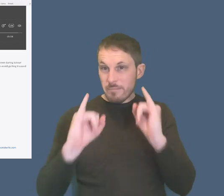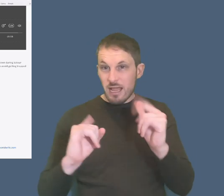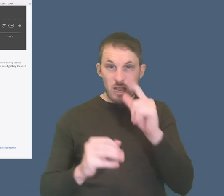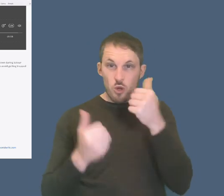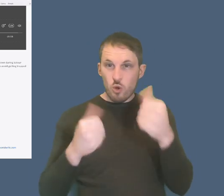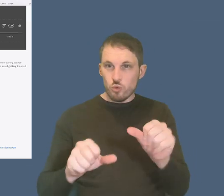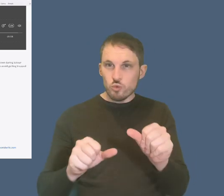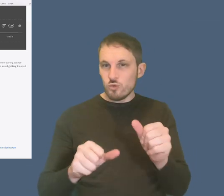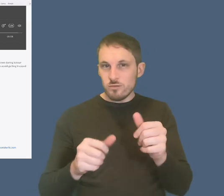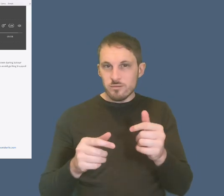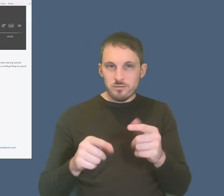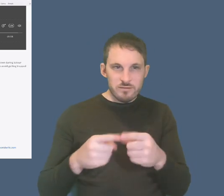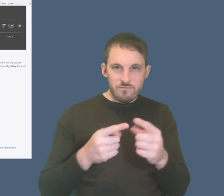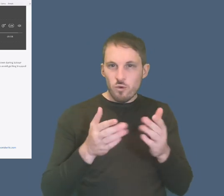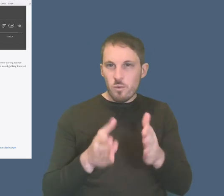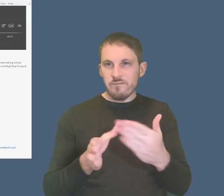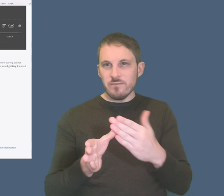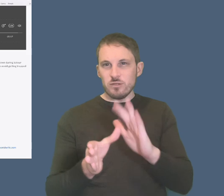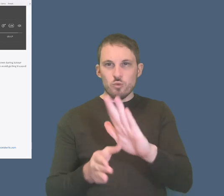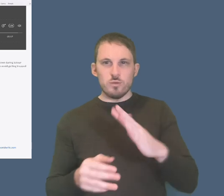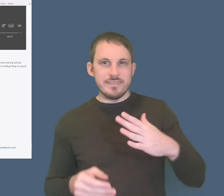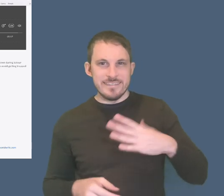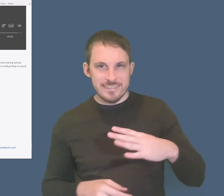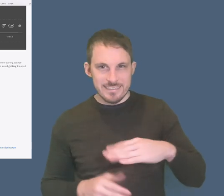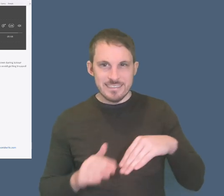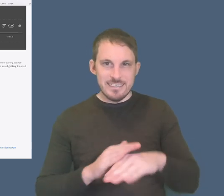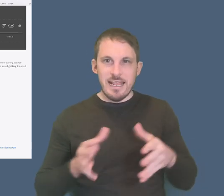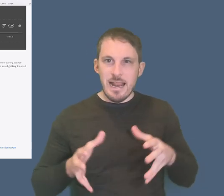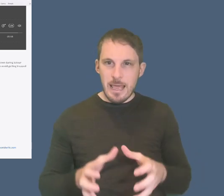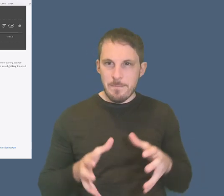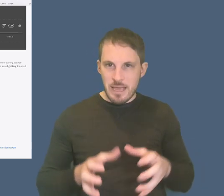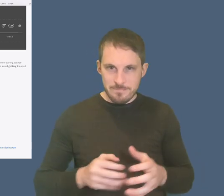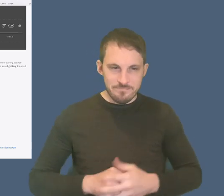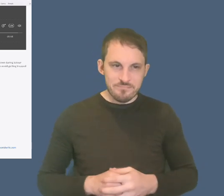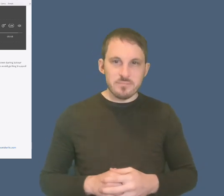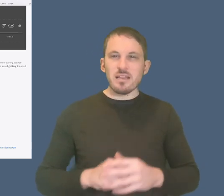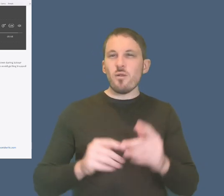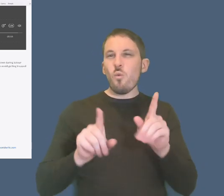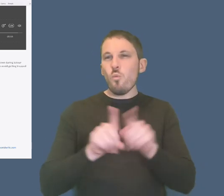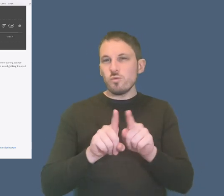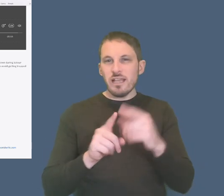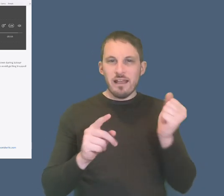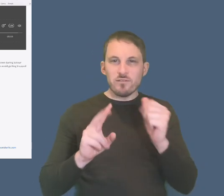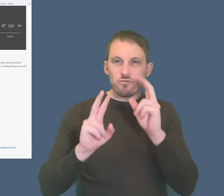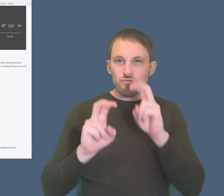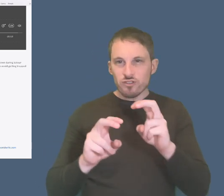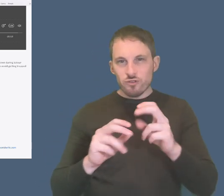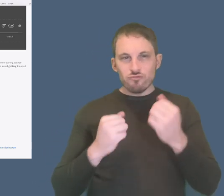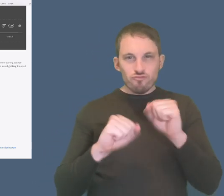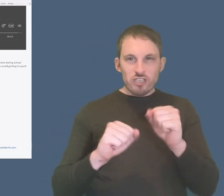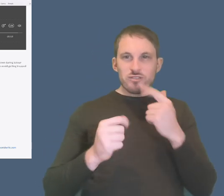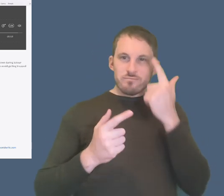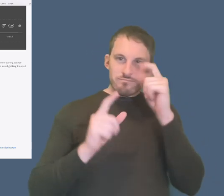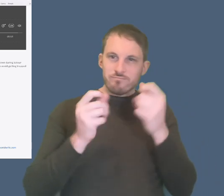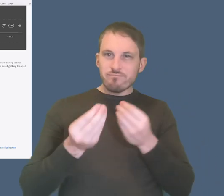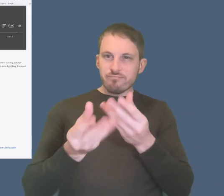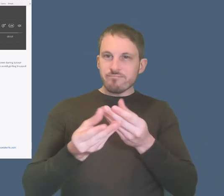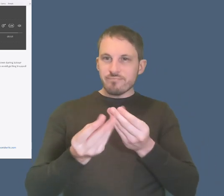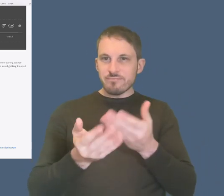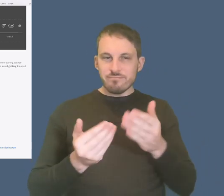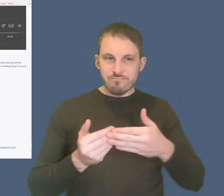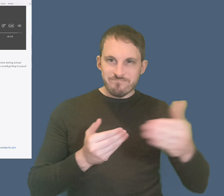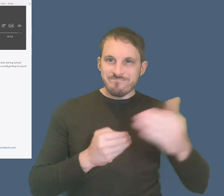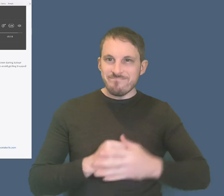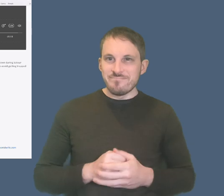your needs in labour. As always, there will be strategies and research scattered throughout. But before